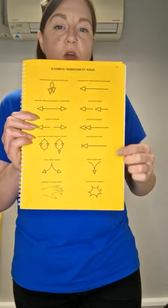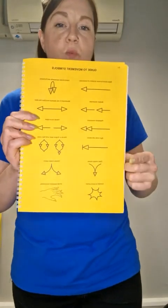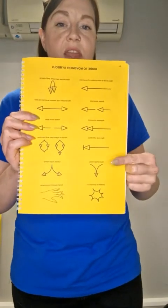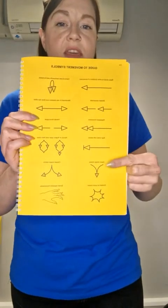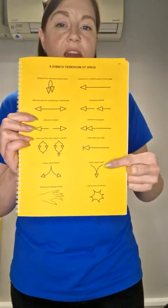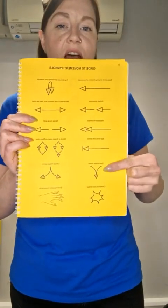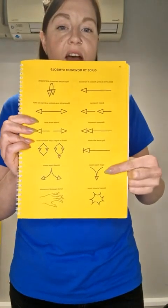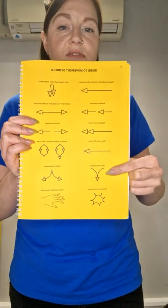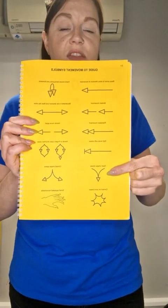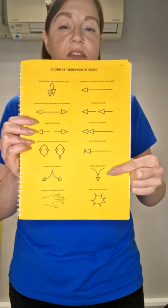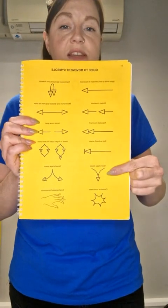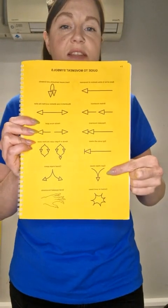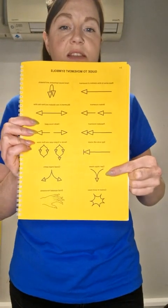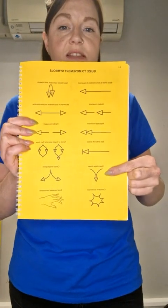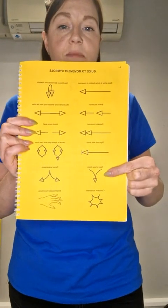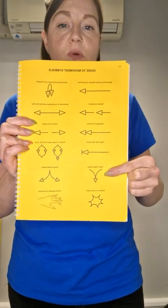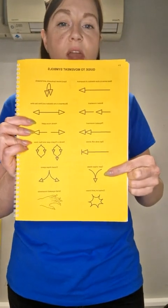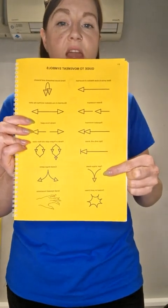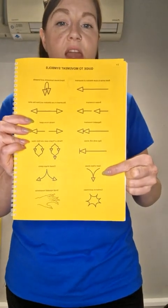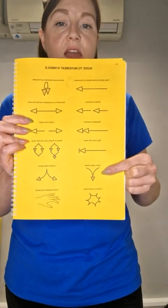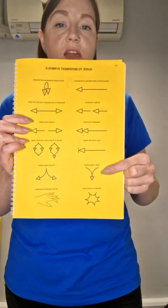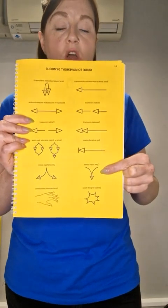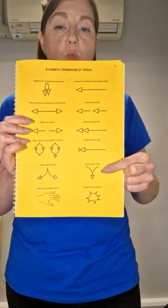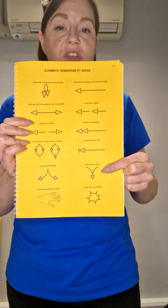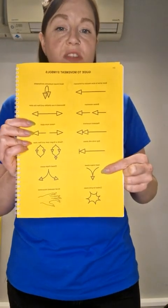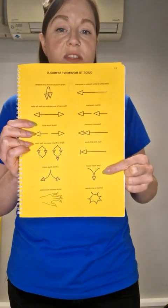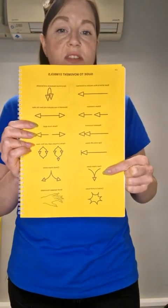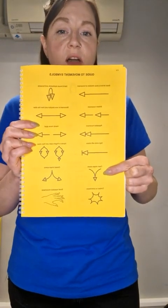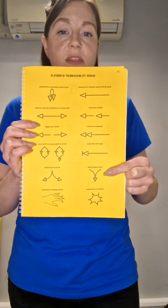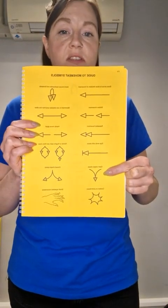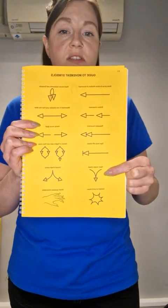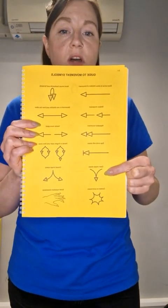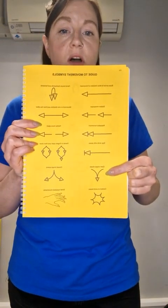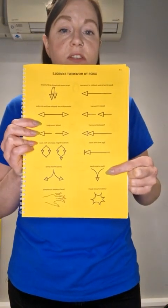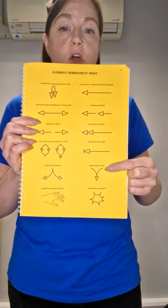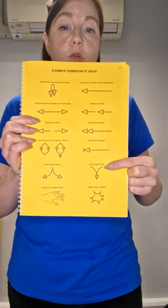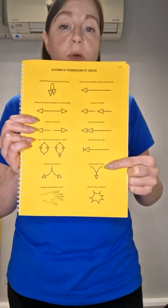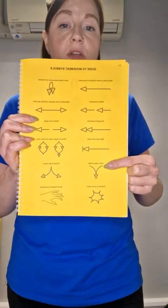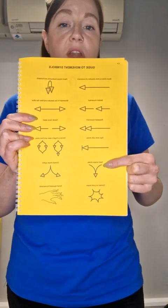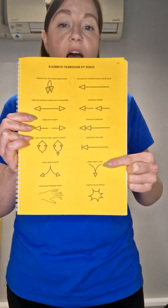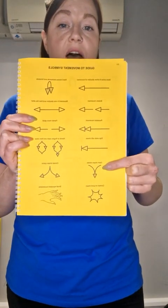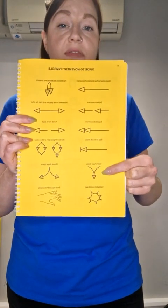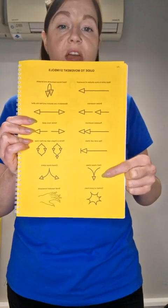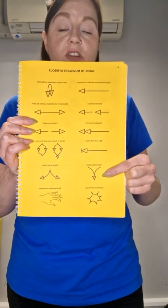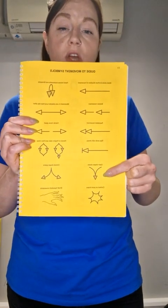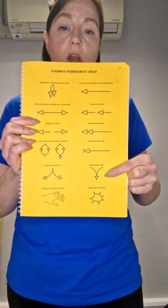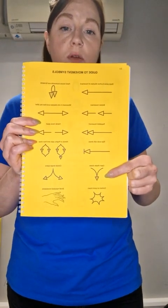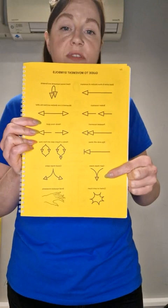We then have this symbol here, which is a sign that starts open and then